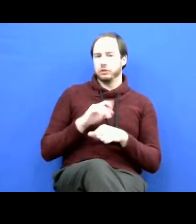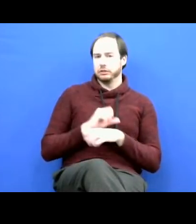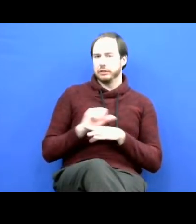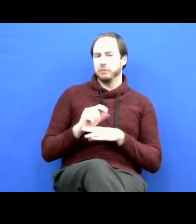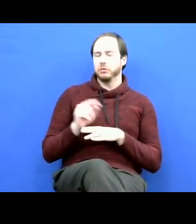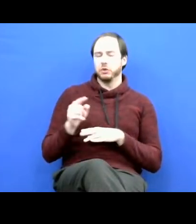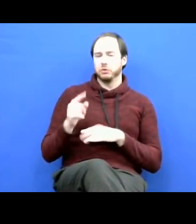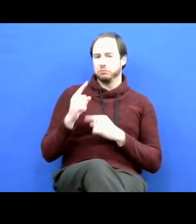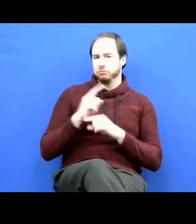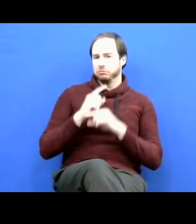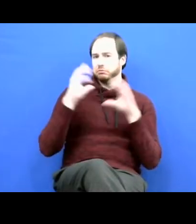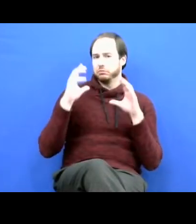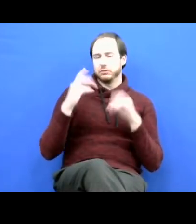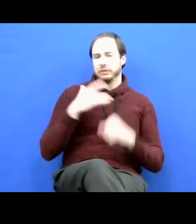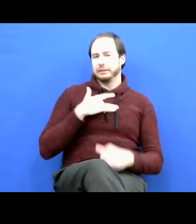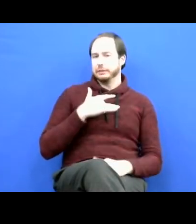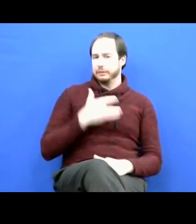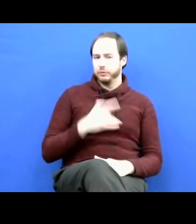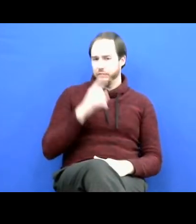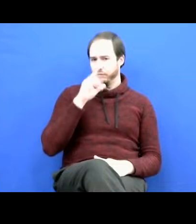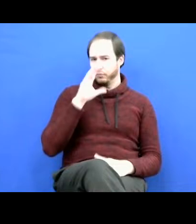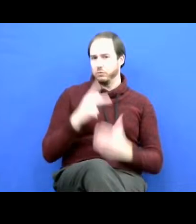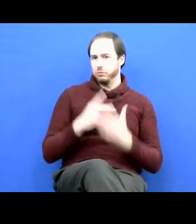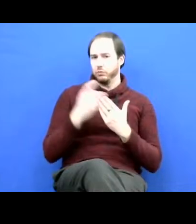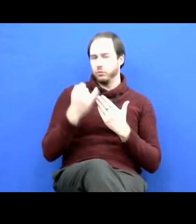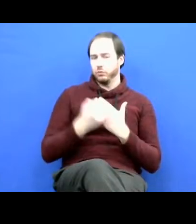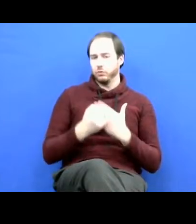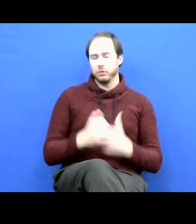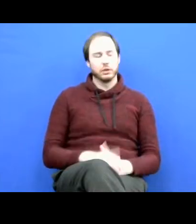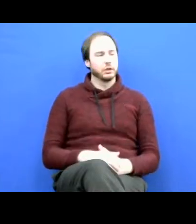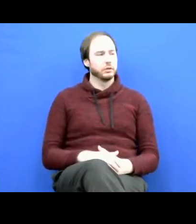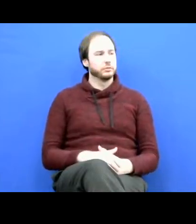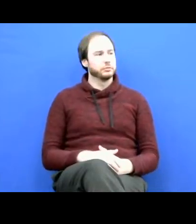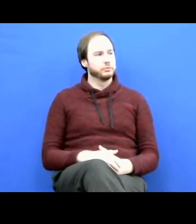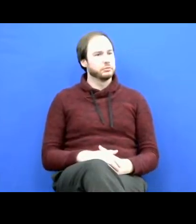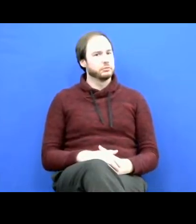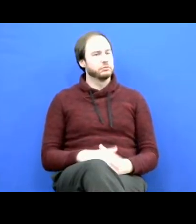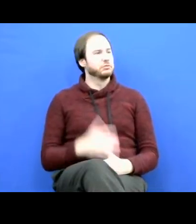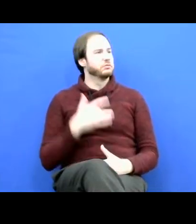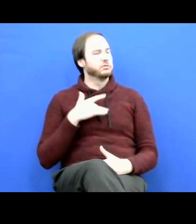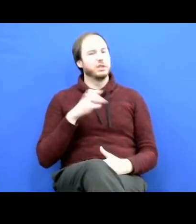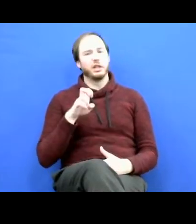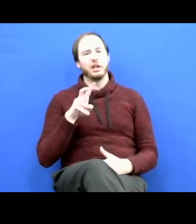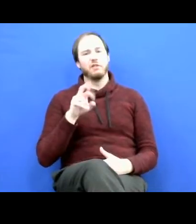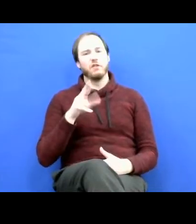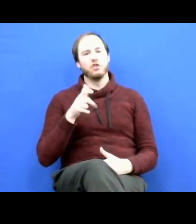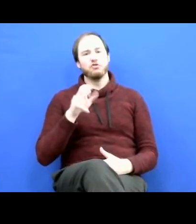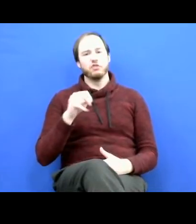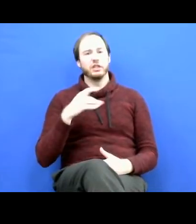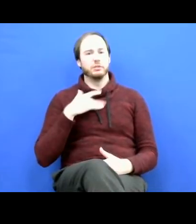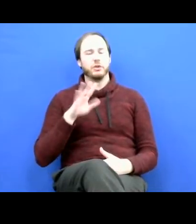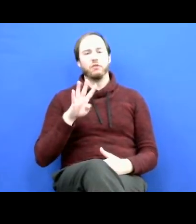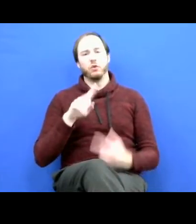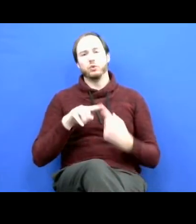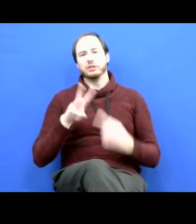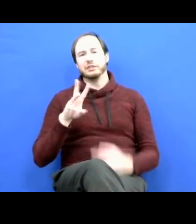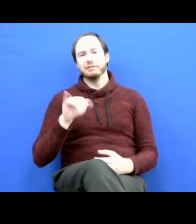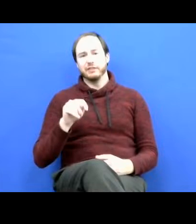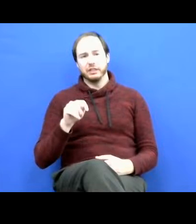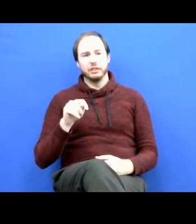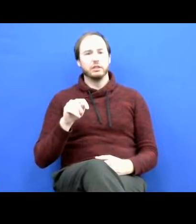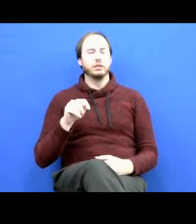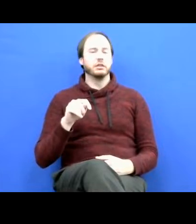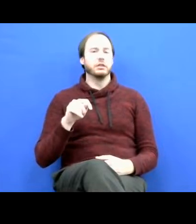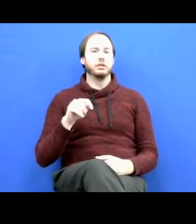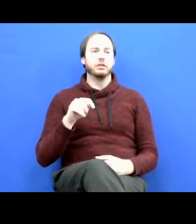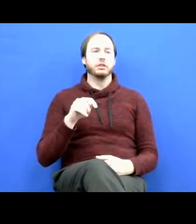that, but do you have a typical? And, evergreen trees are usually 4 to 6 feet. Deciduous are